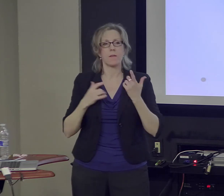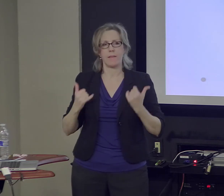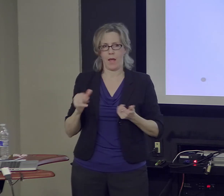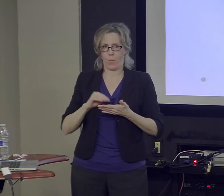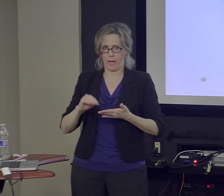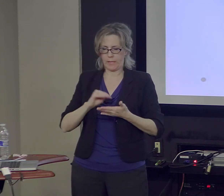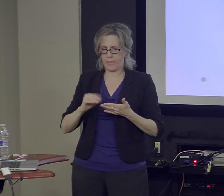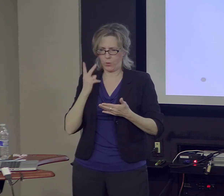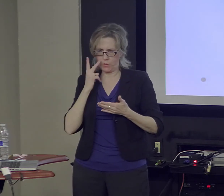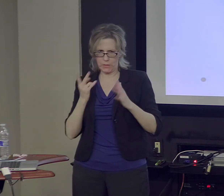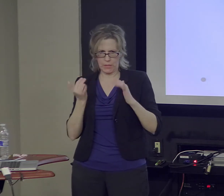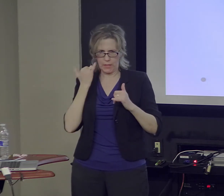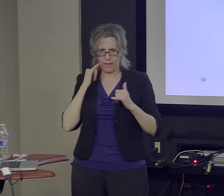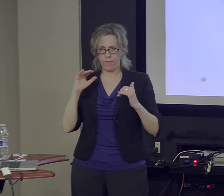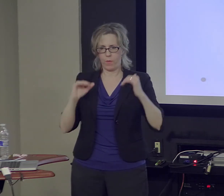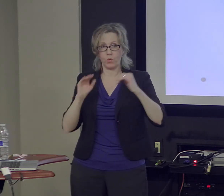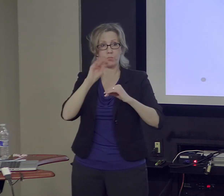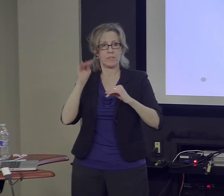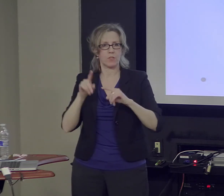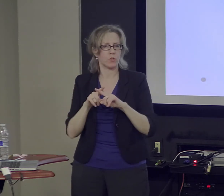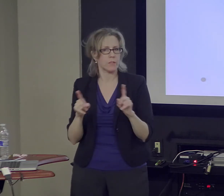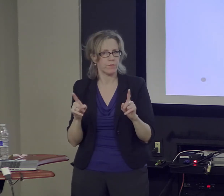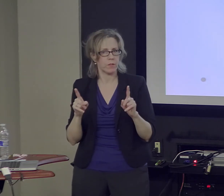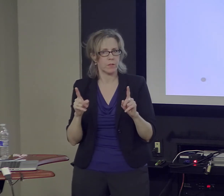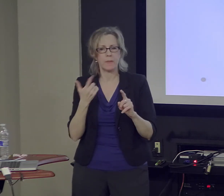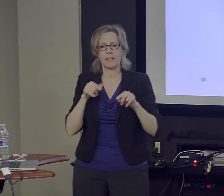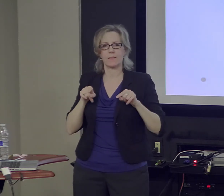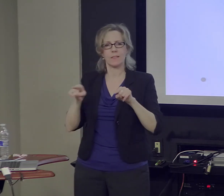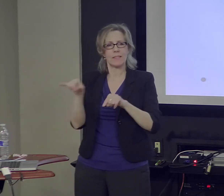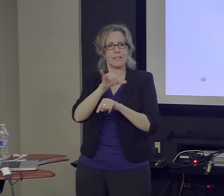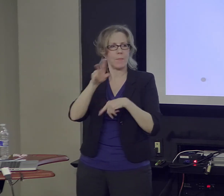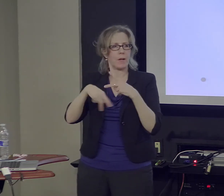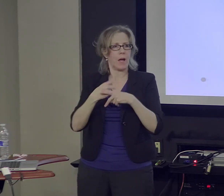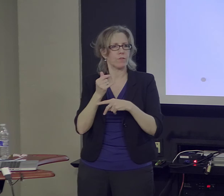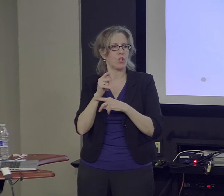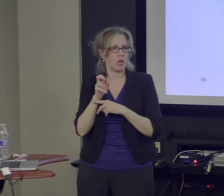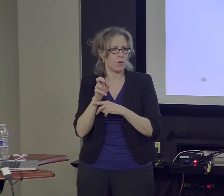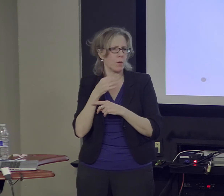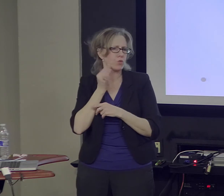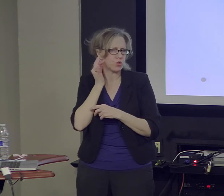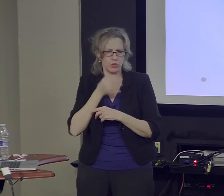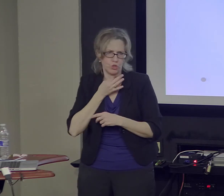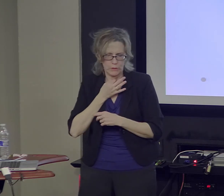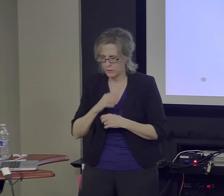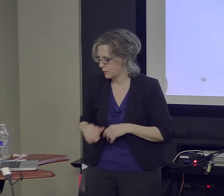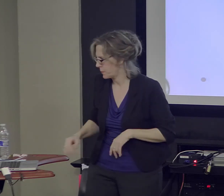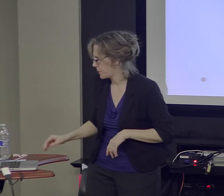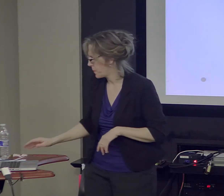some of these sign types, and we want to make sure that these sources are of the same genre.